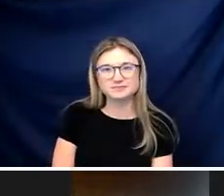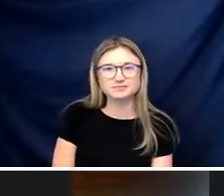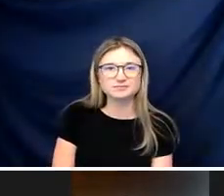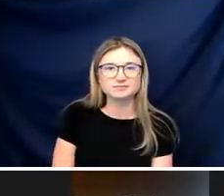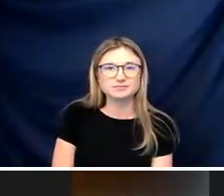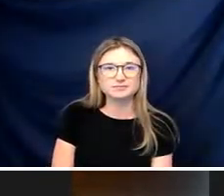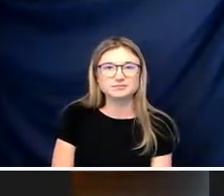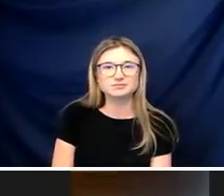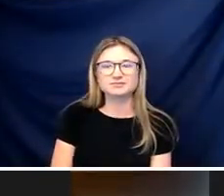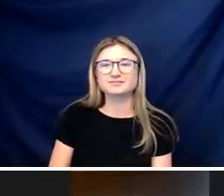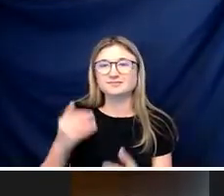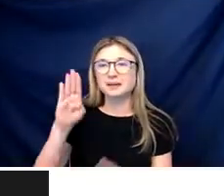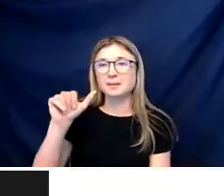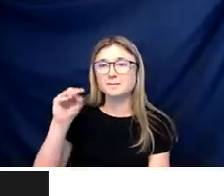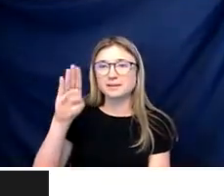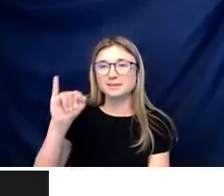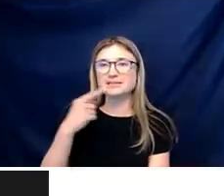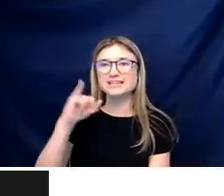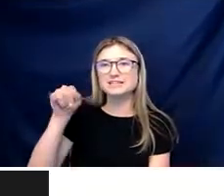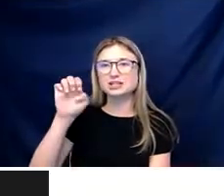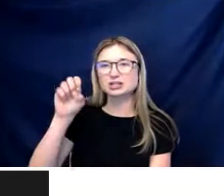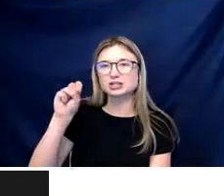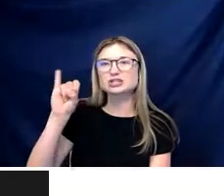Now we have Jessica Michaud has her hand raised.